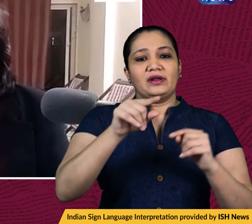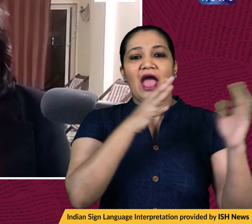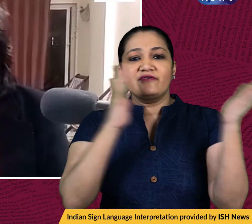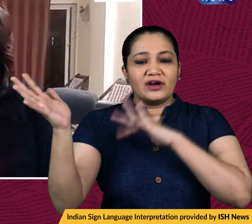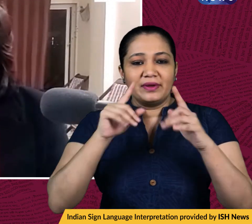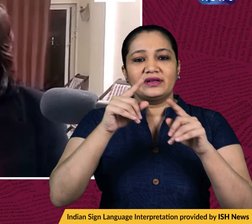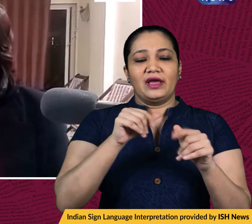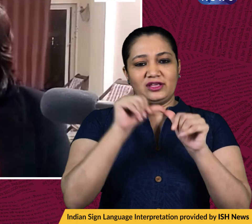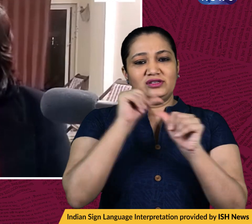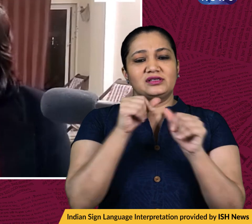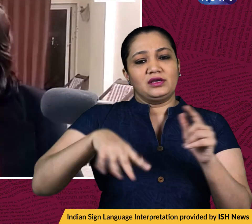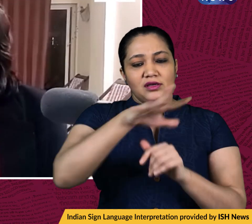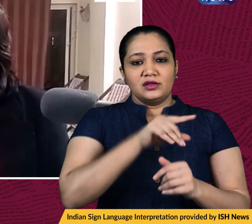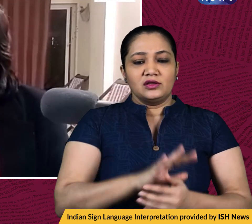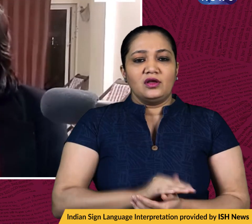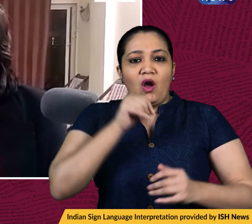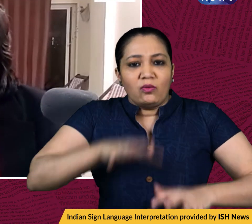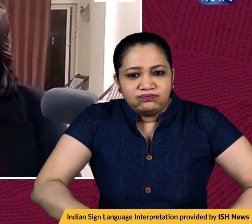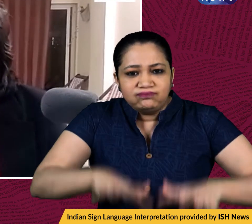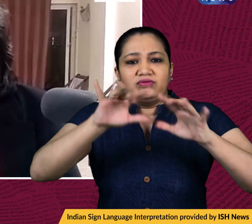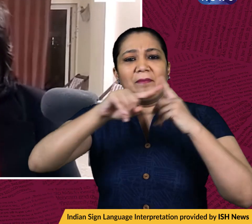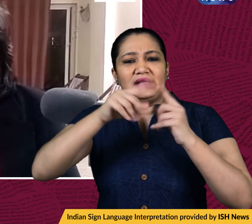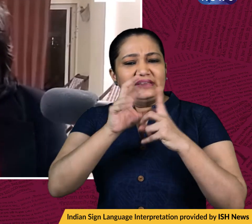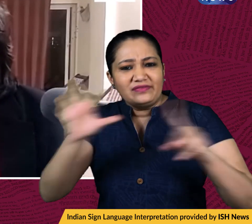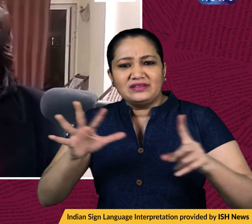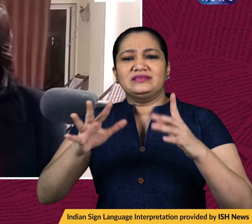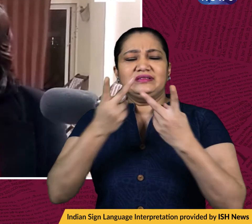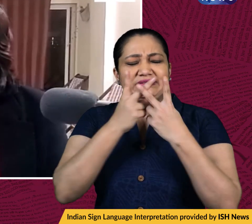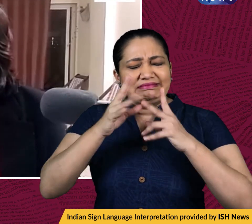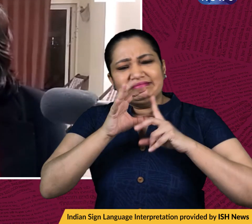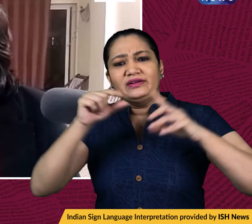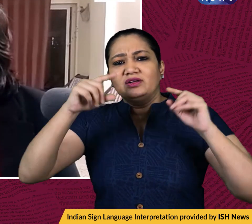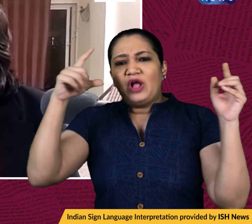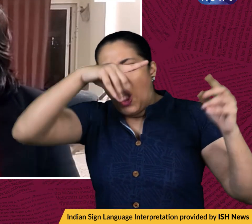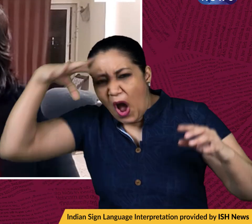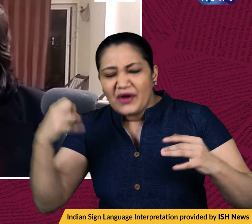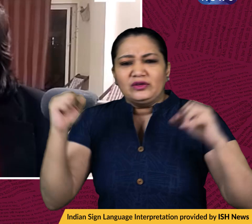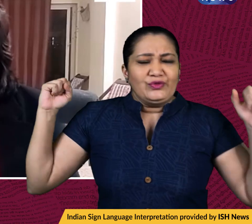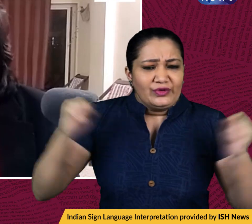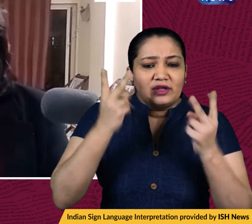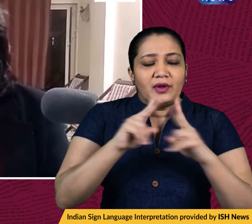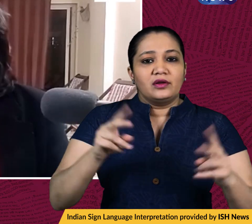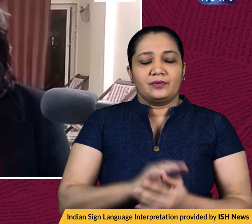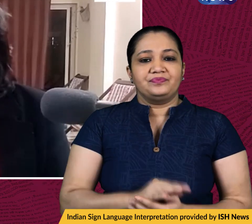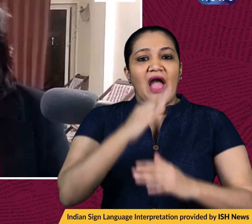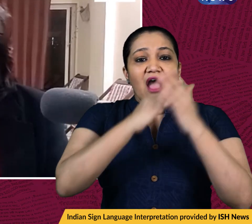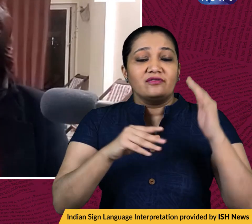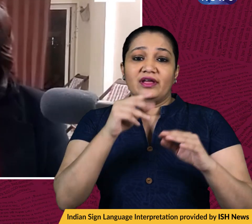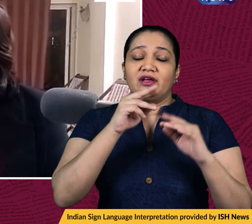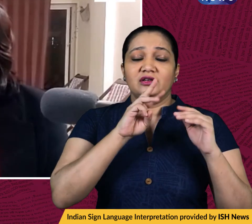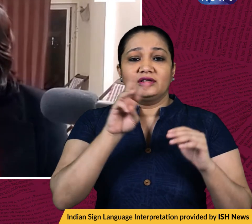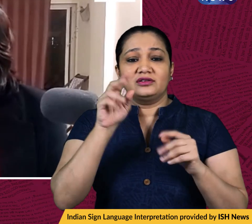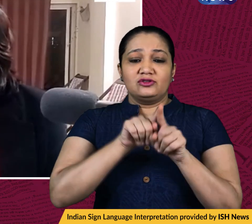European Environment Agency, severe floods and other extreme weather have cost Europe about